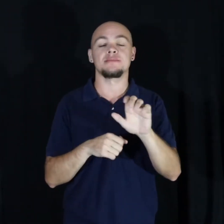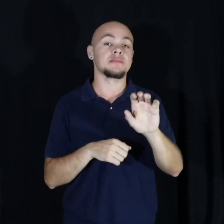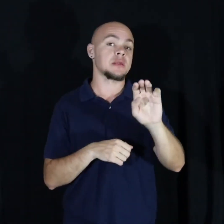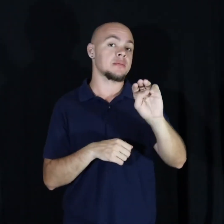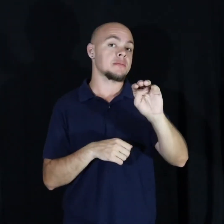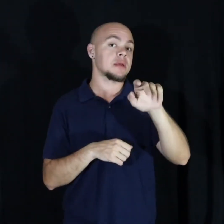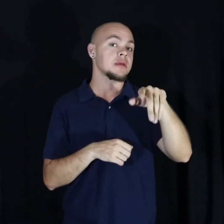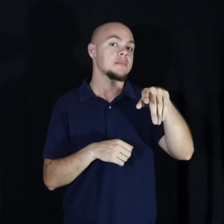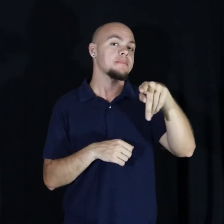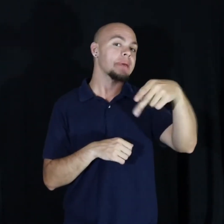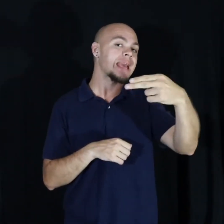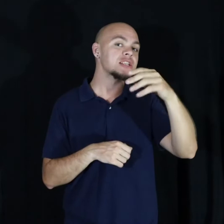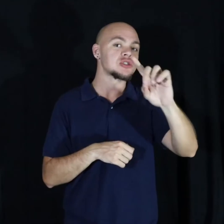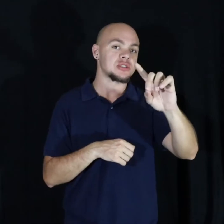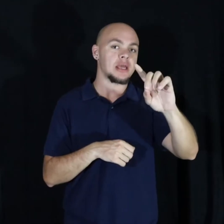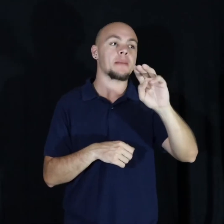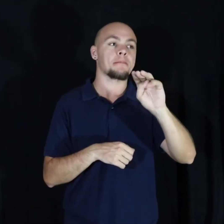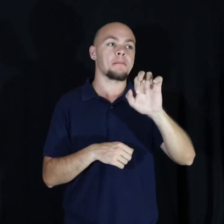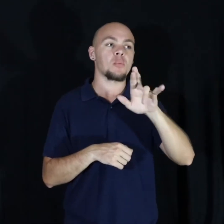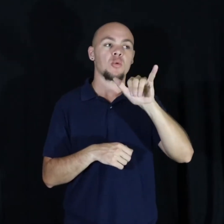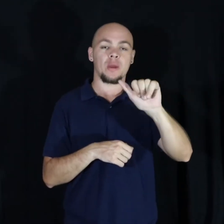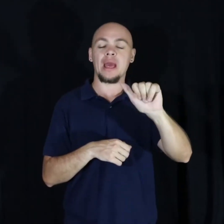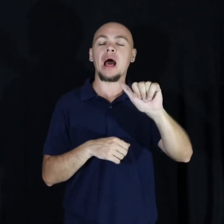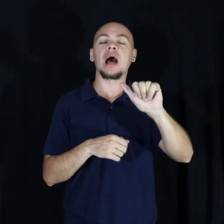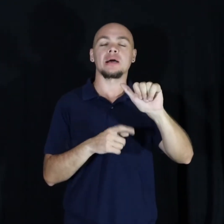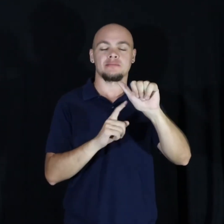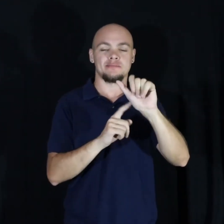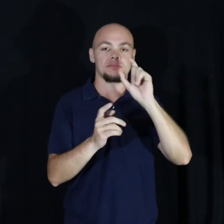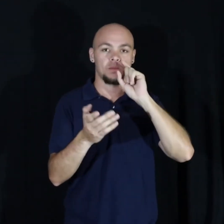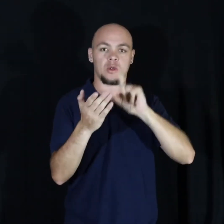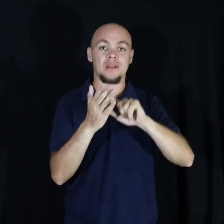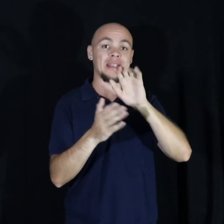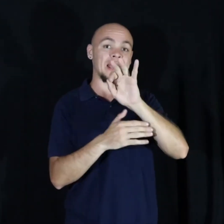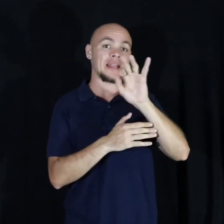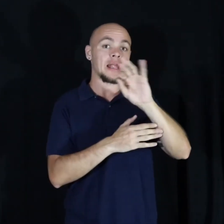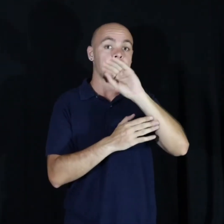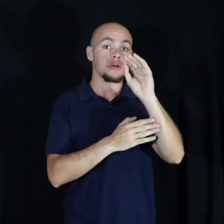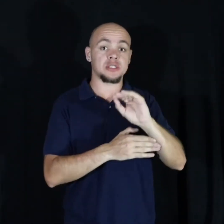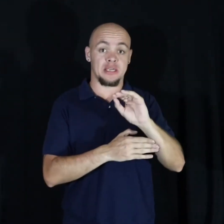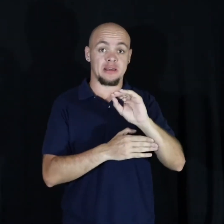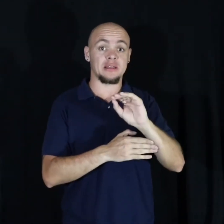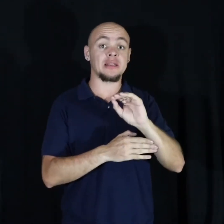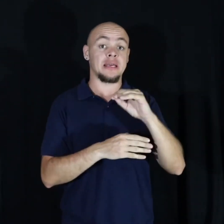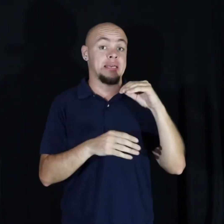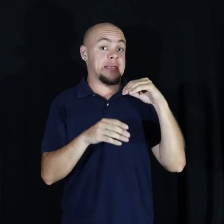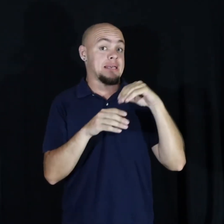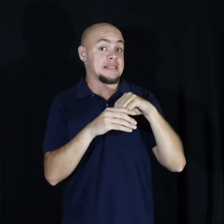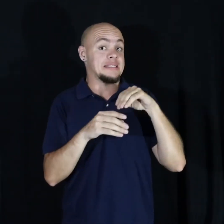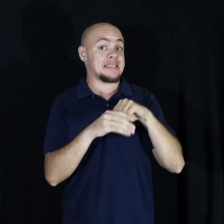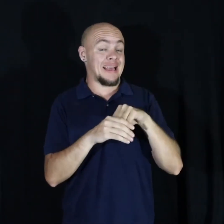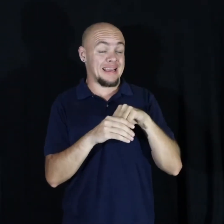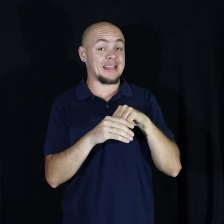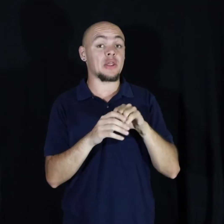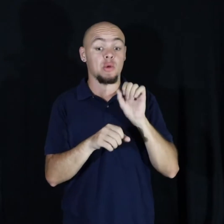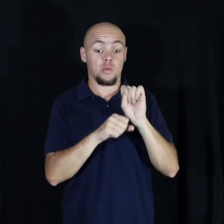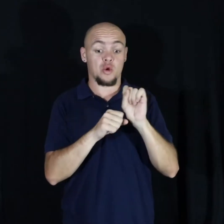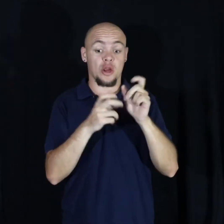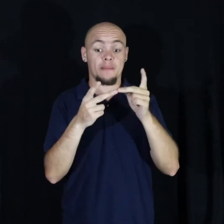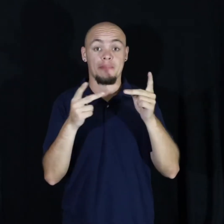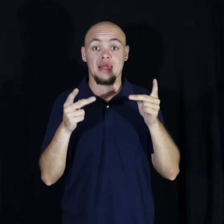Koyuk reveals that up to 70 to 99% of employees feel distracted in the workplace, amounting to over